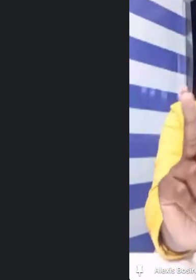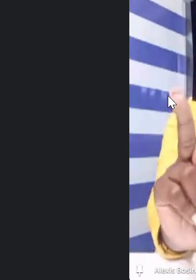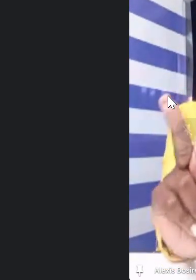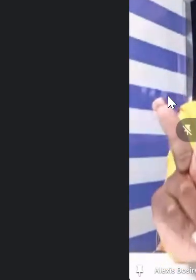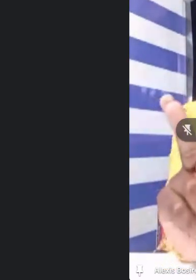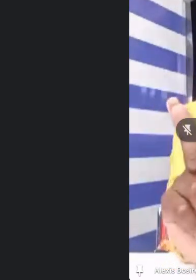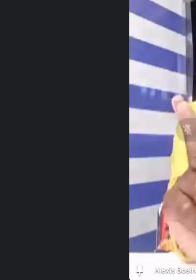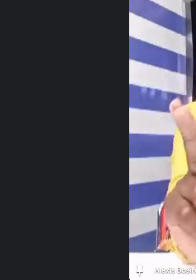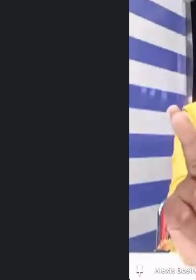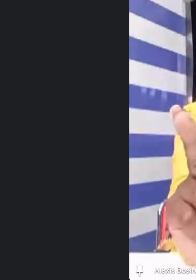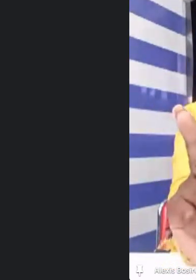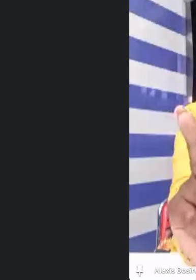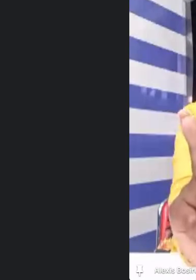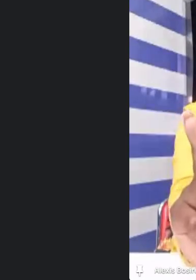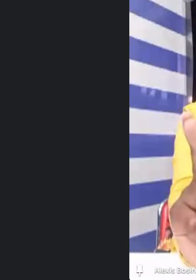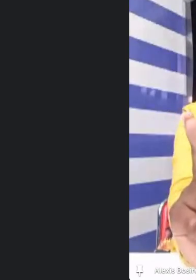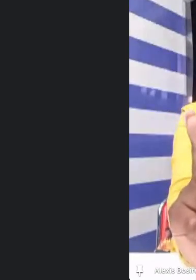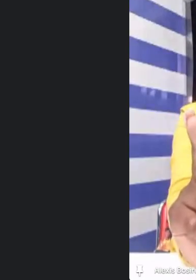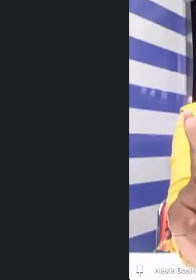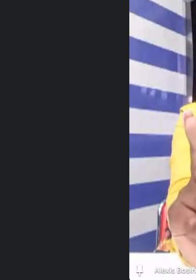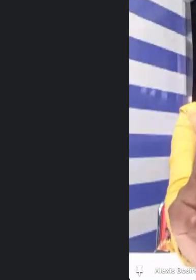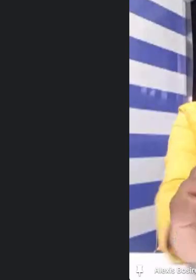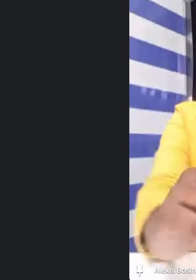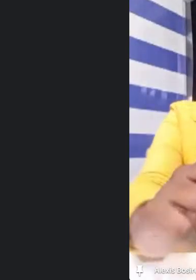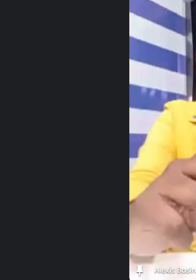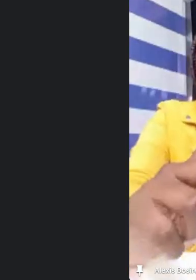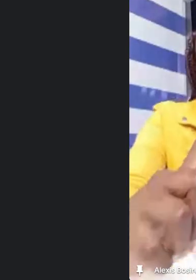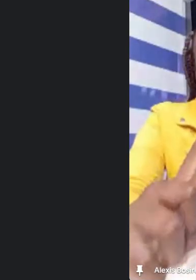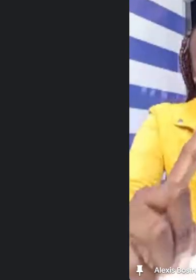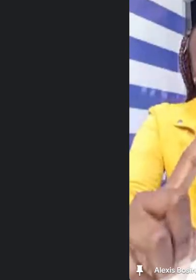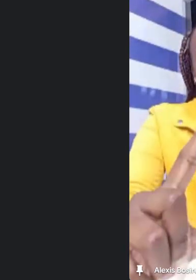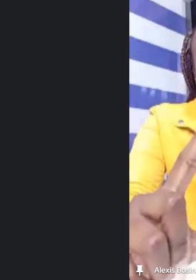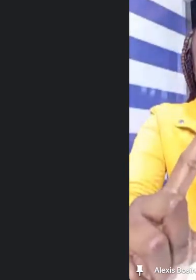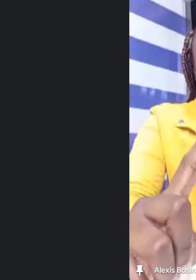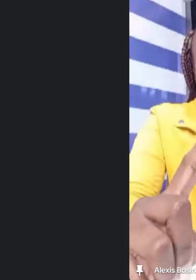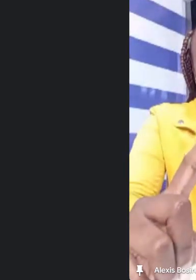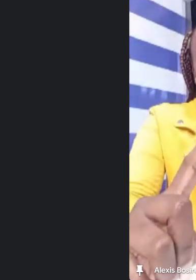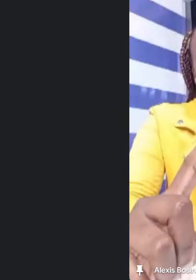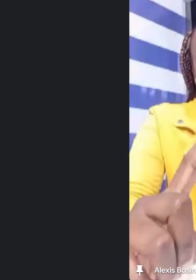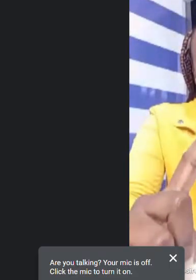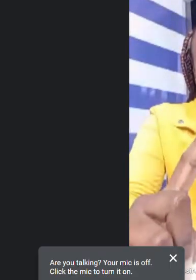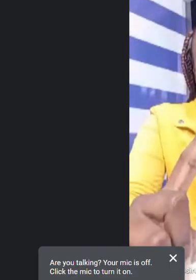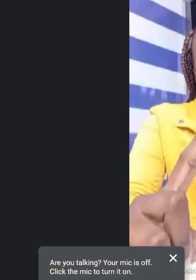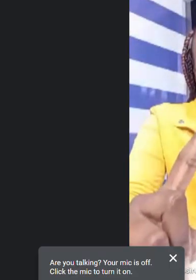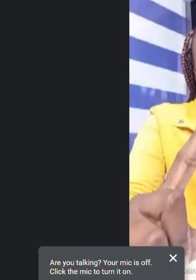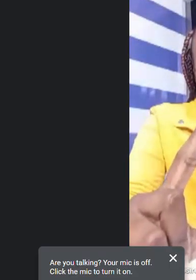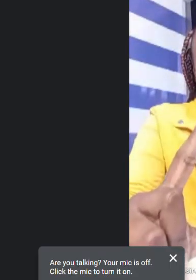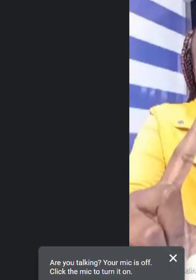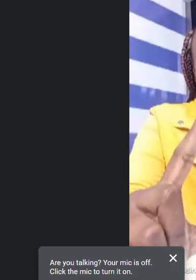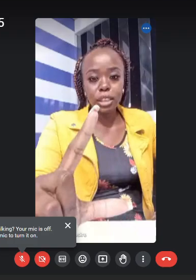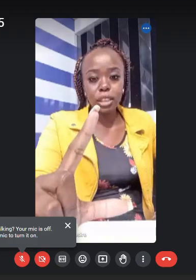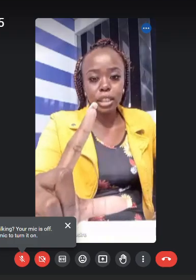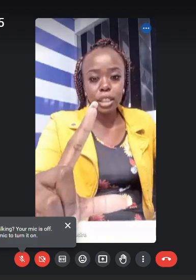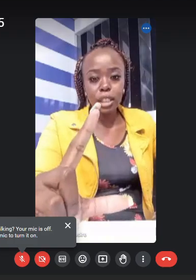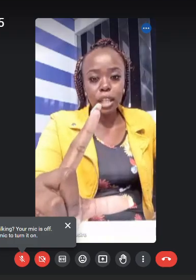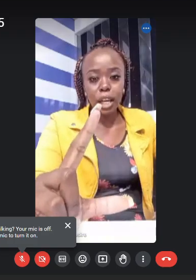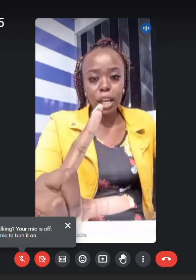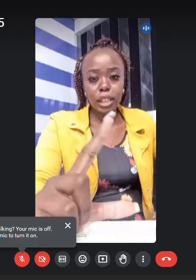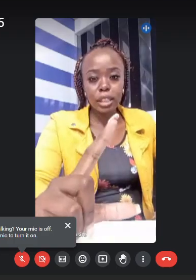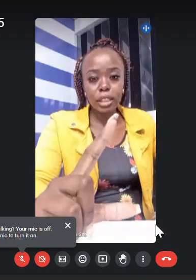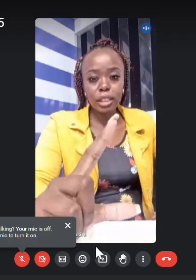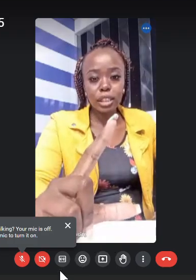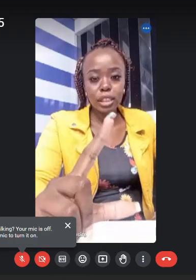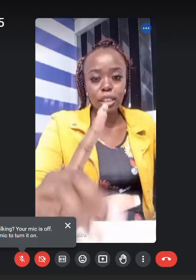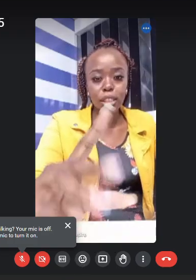K, K, then L, L,